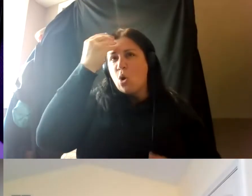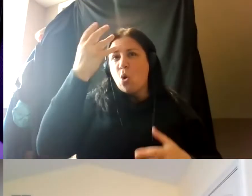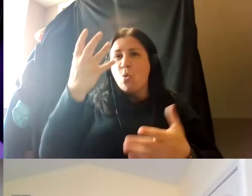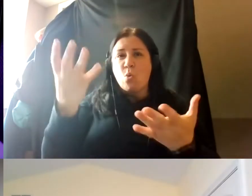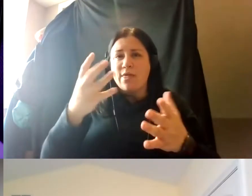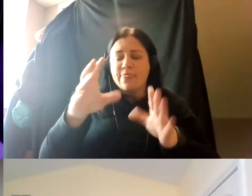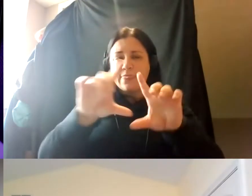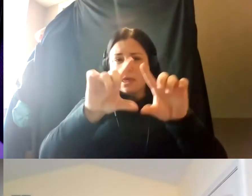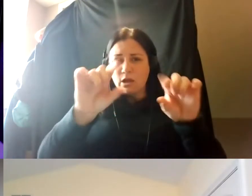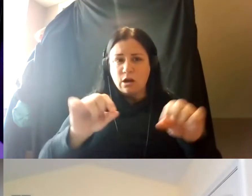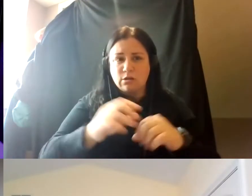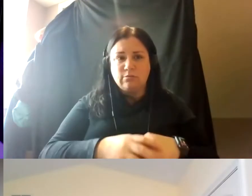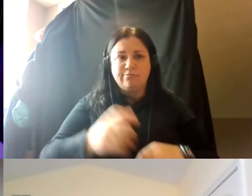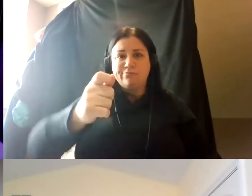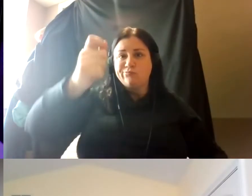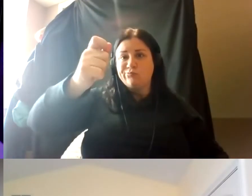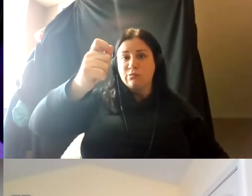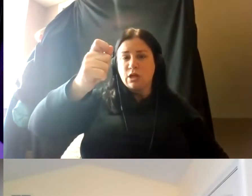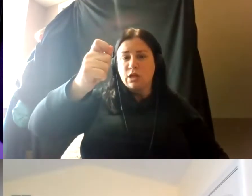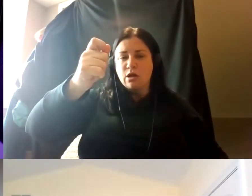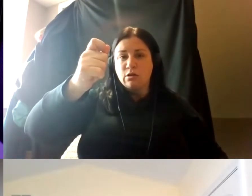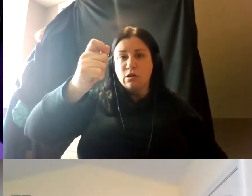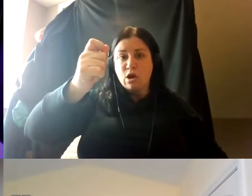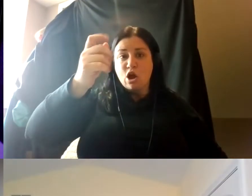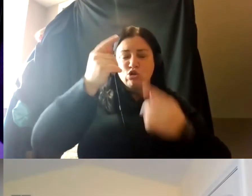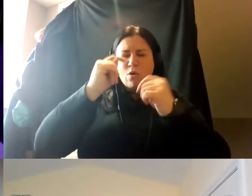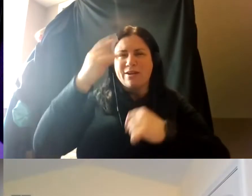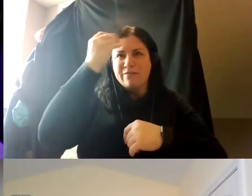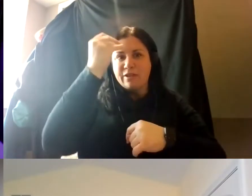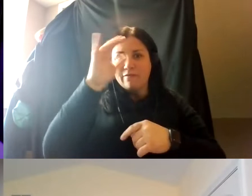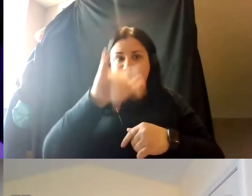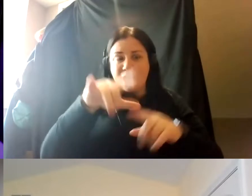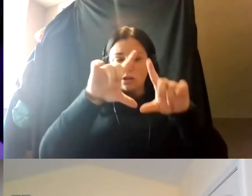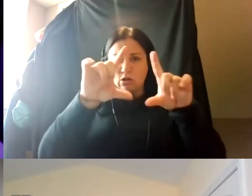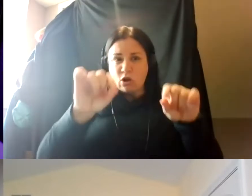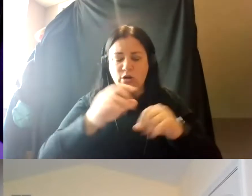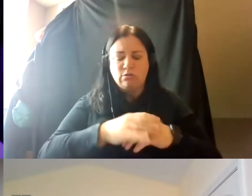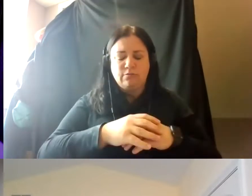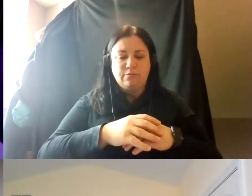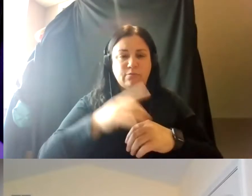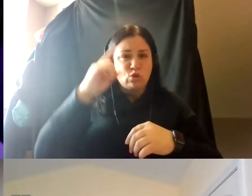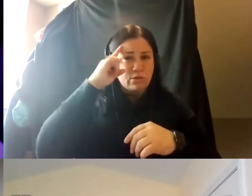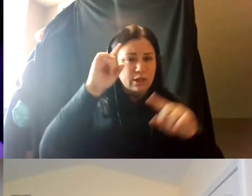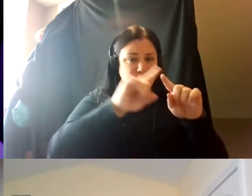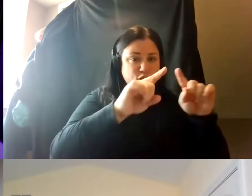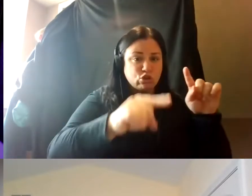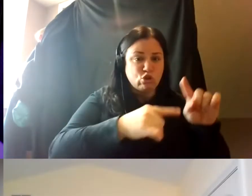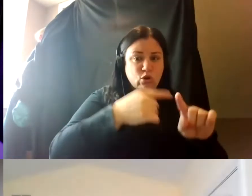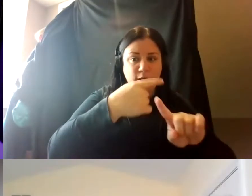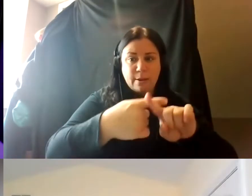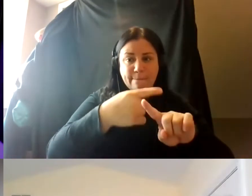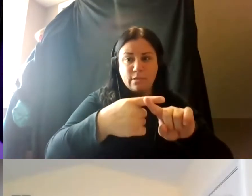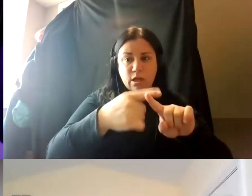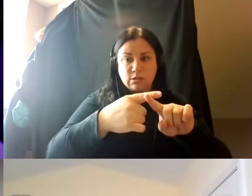with, say, this one. Now, Cindy, do you think this one is the circle, the plus, the